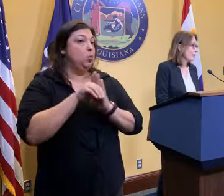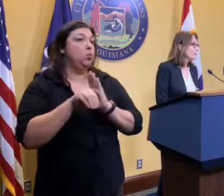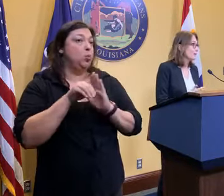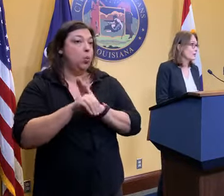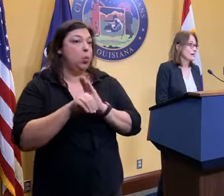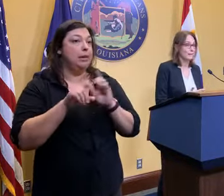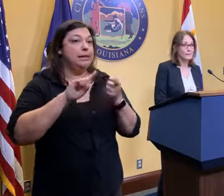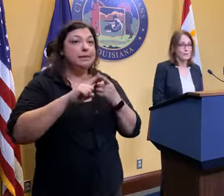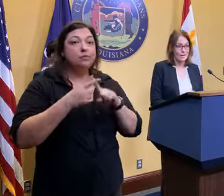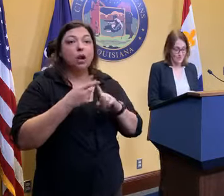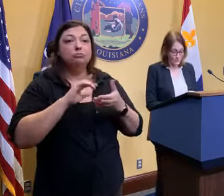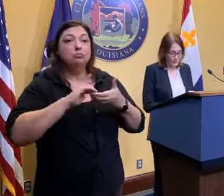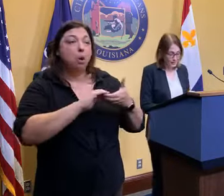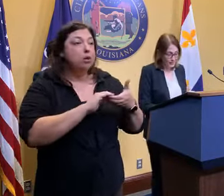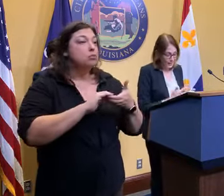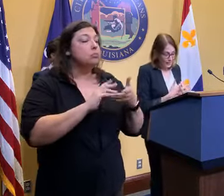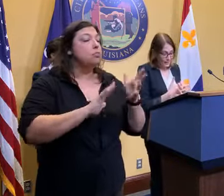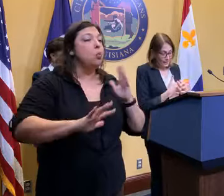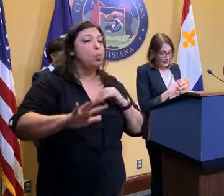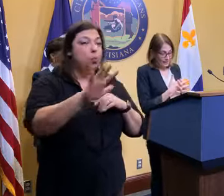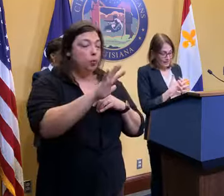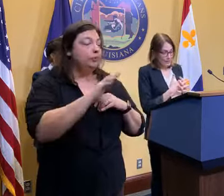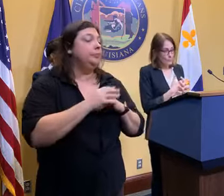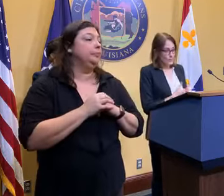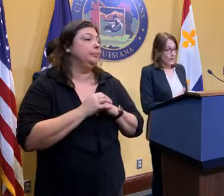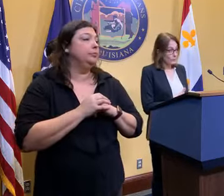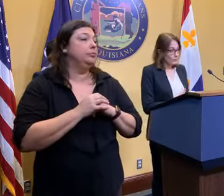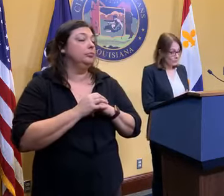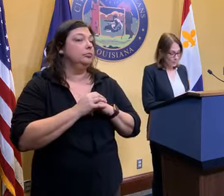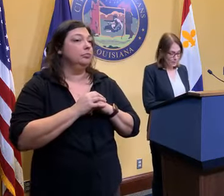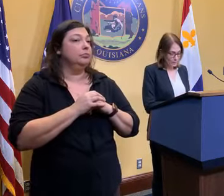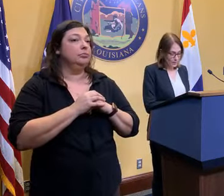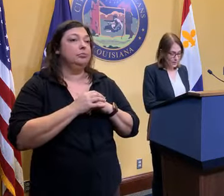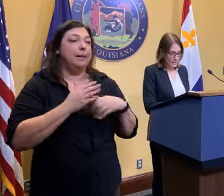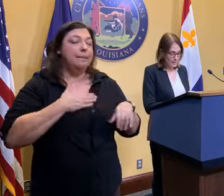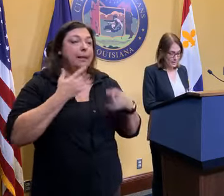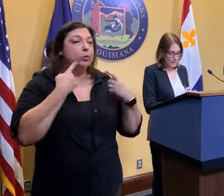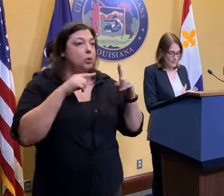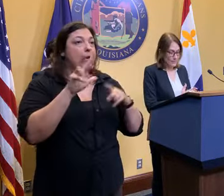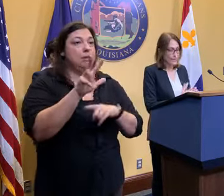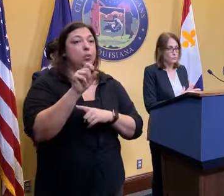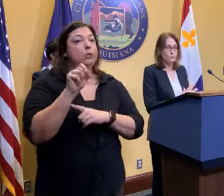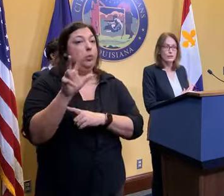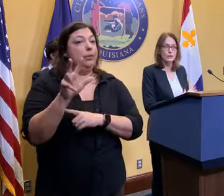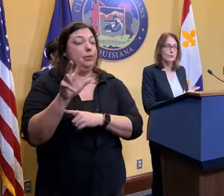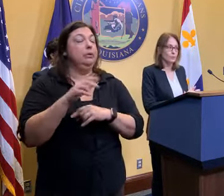our friends, our colleagues, our neighbors to announce 3.3.